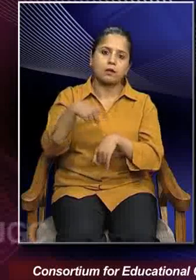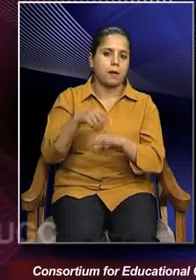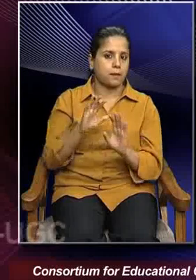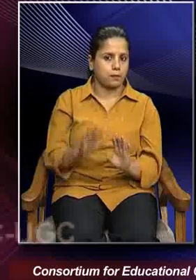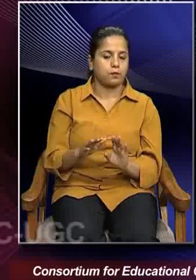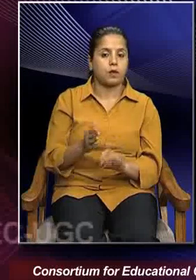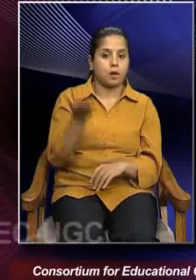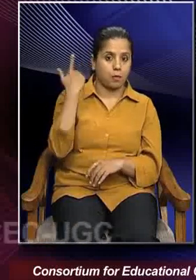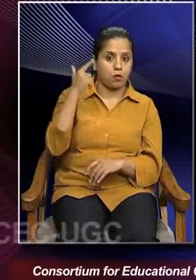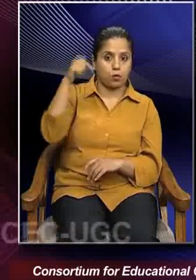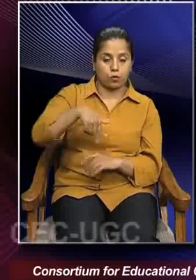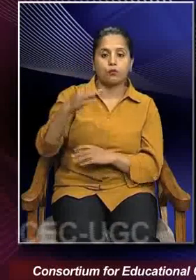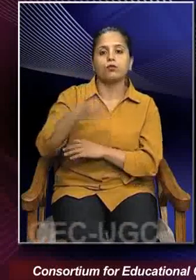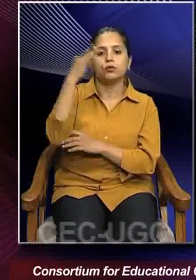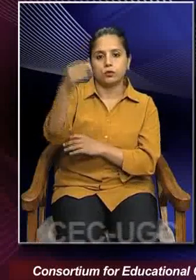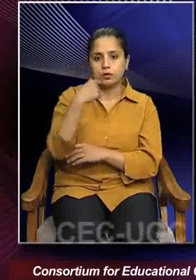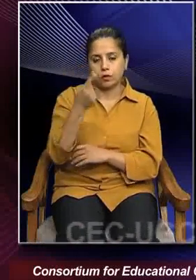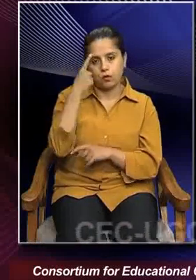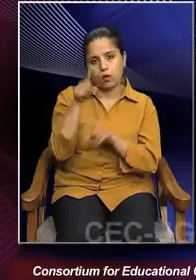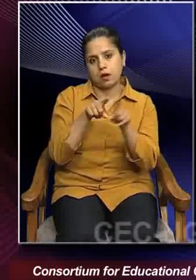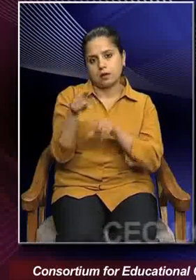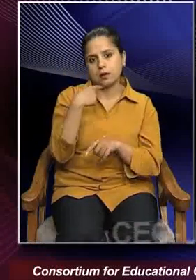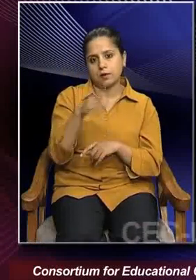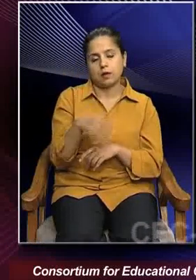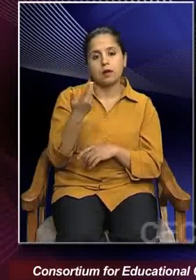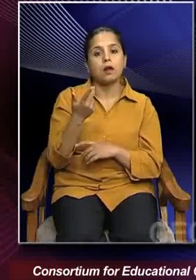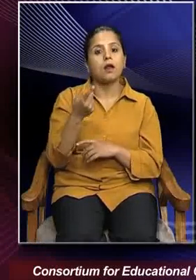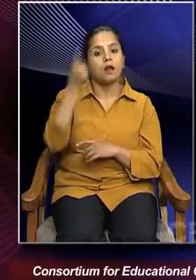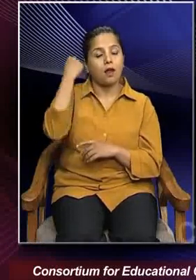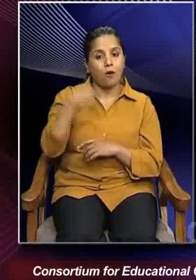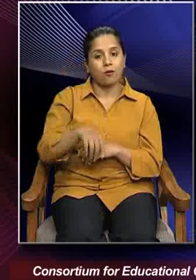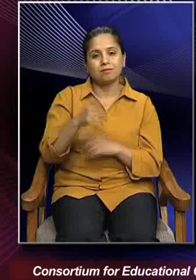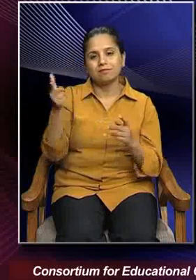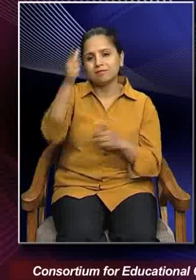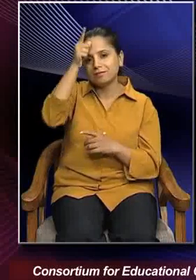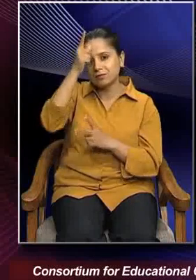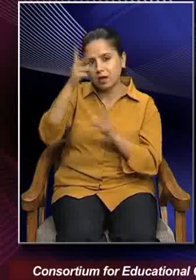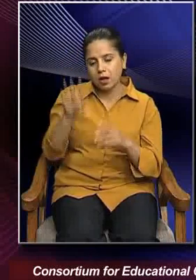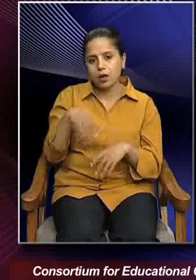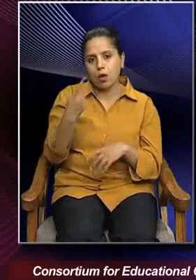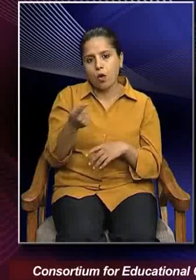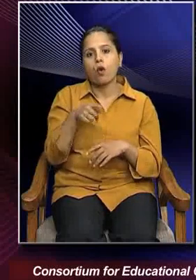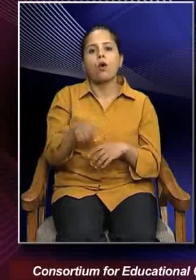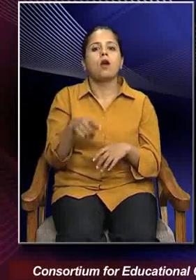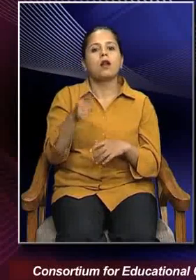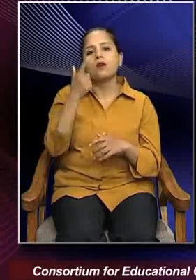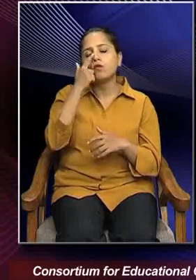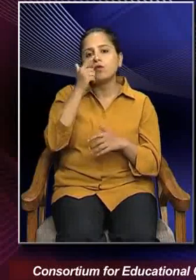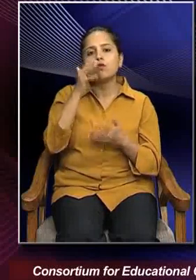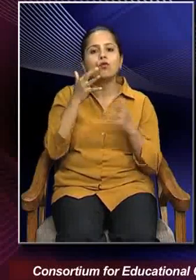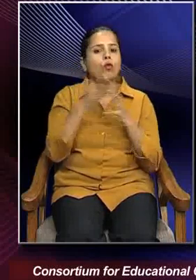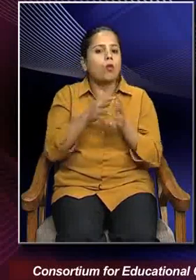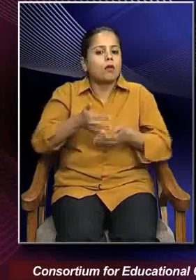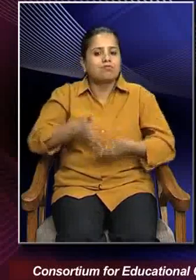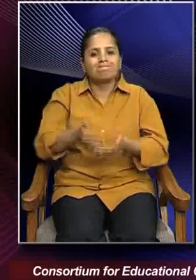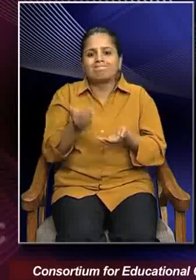past, present or future. For example, hare's horn or barren woman's child. That can never